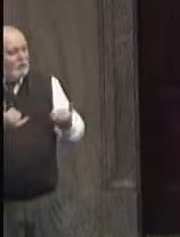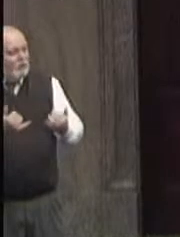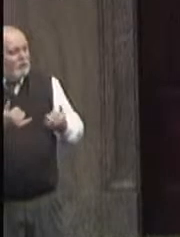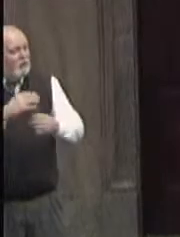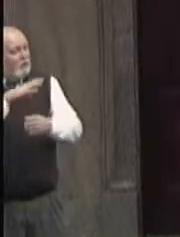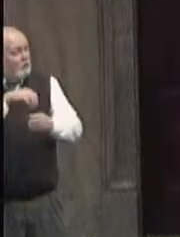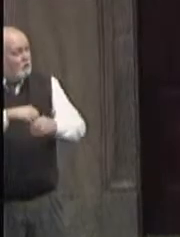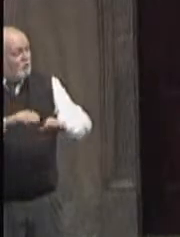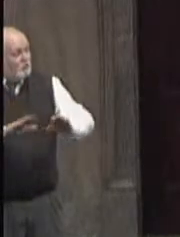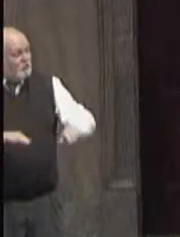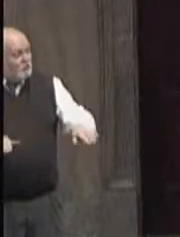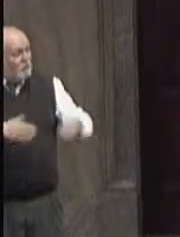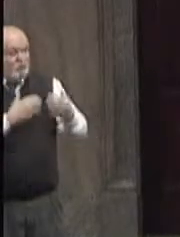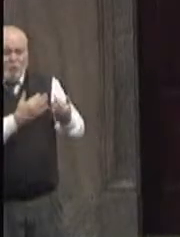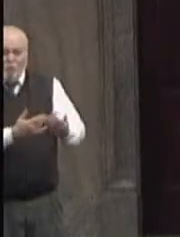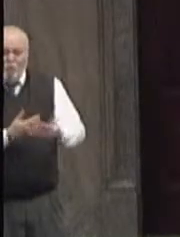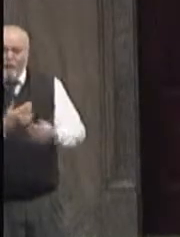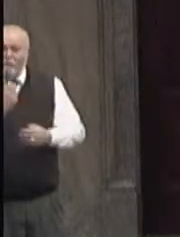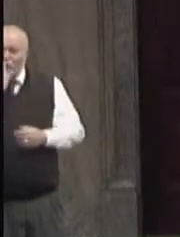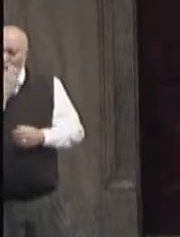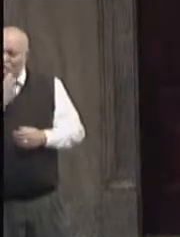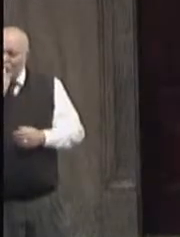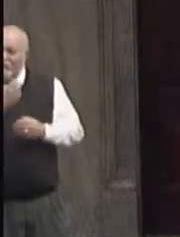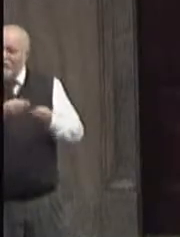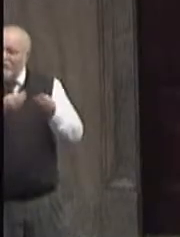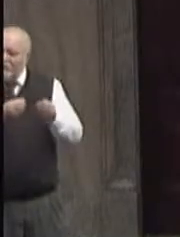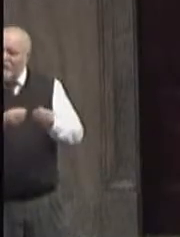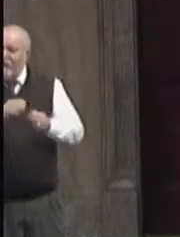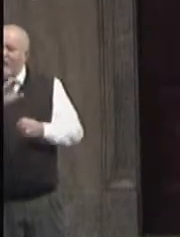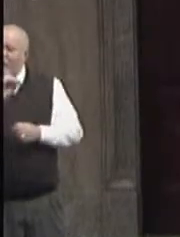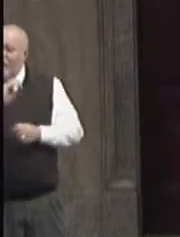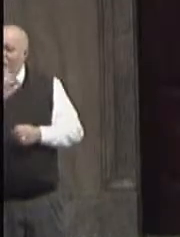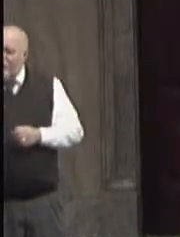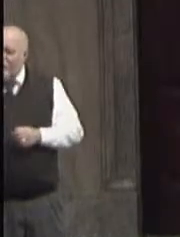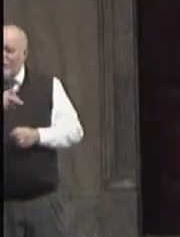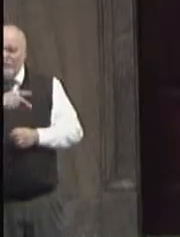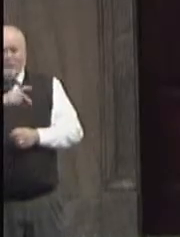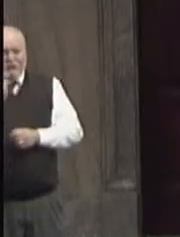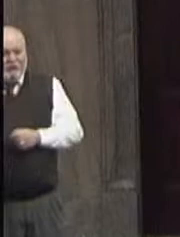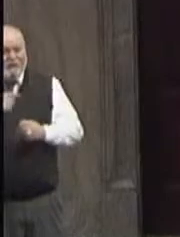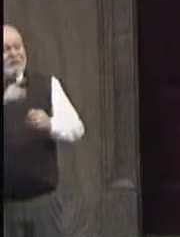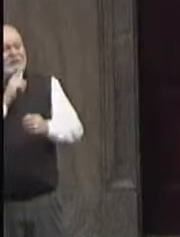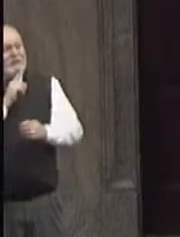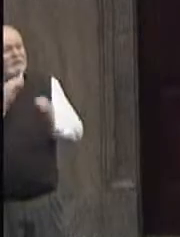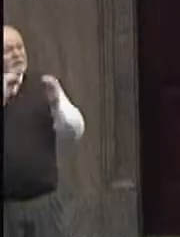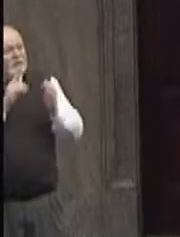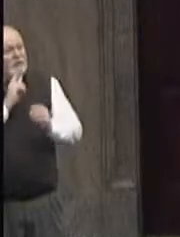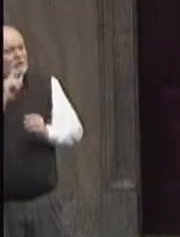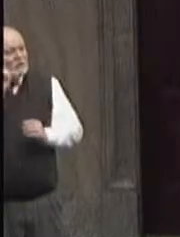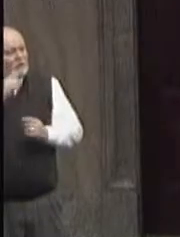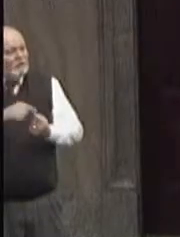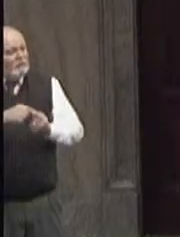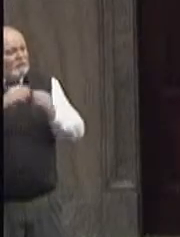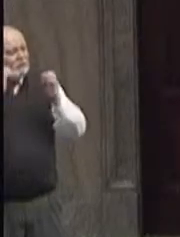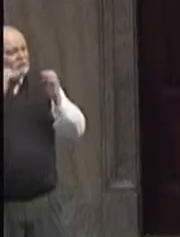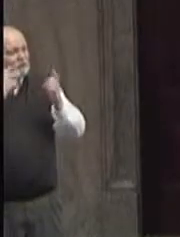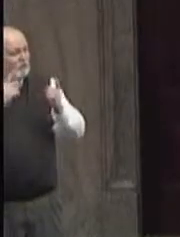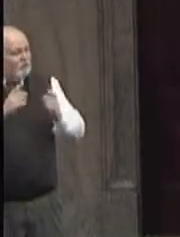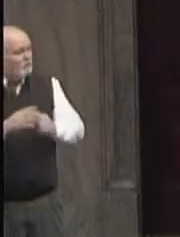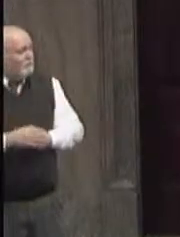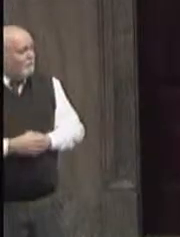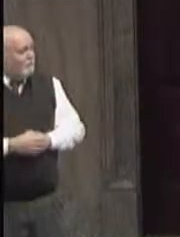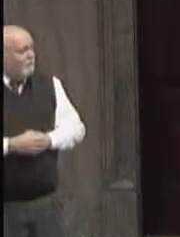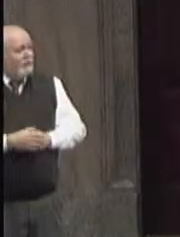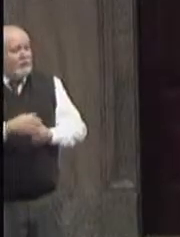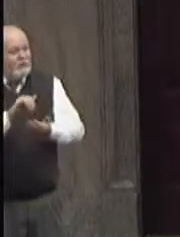includes children waiting for speech, feeding, occupational therapy, physical therapy, teacher of the deaf, and special education.